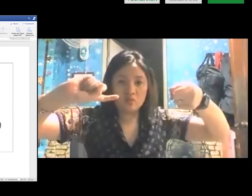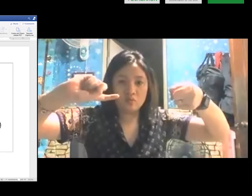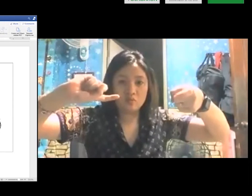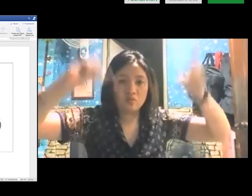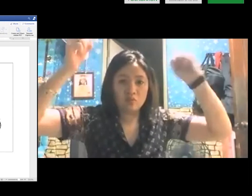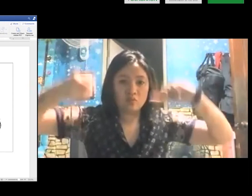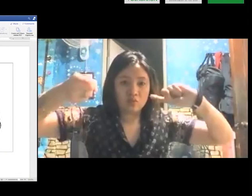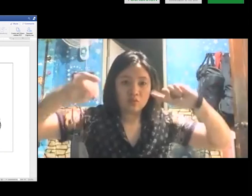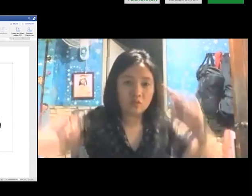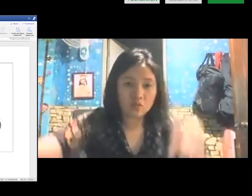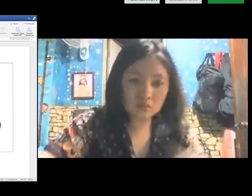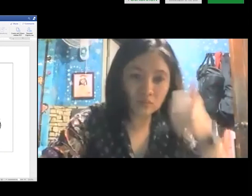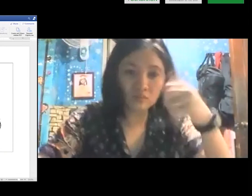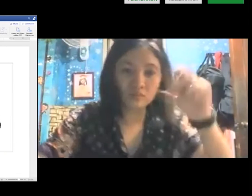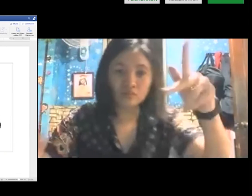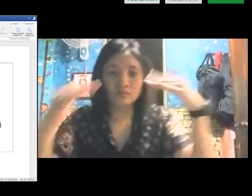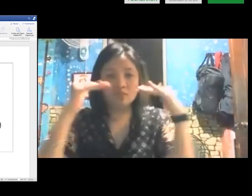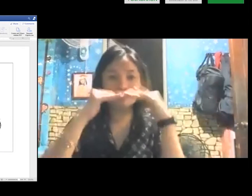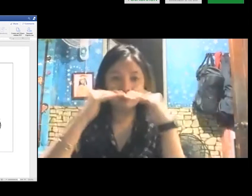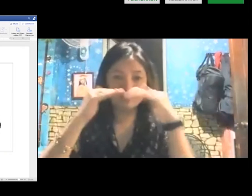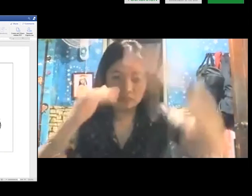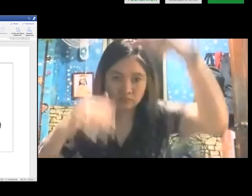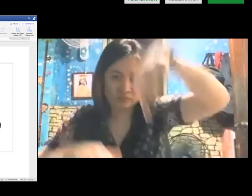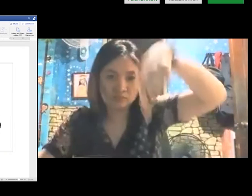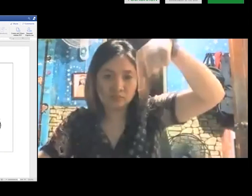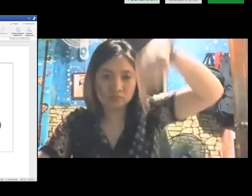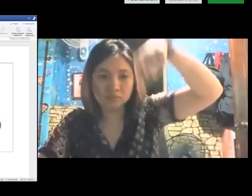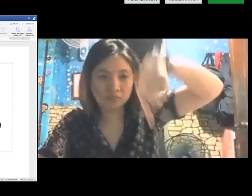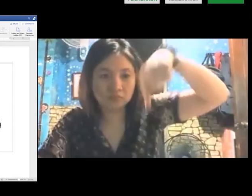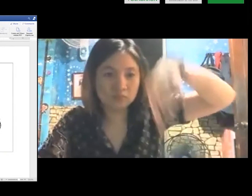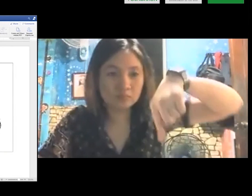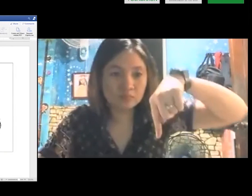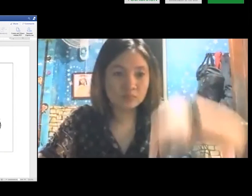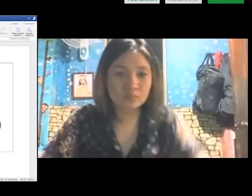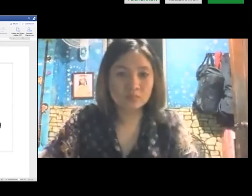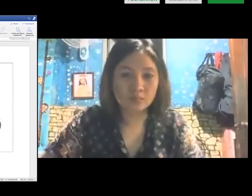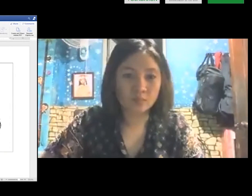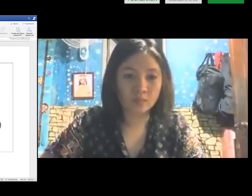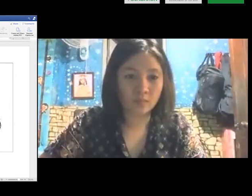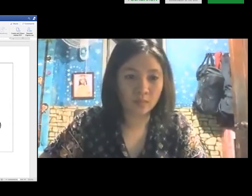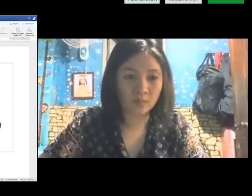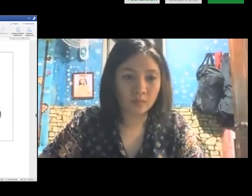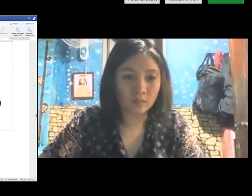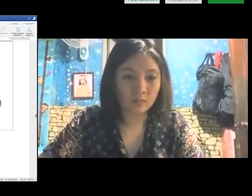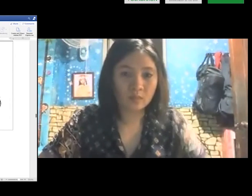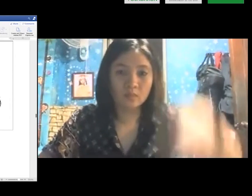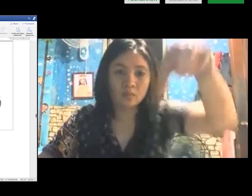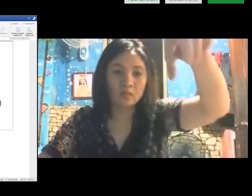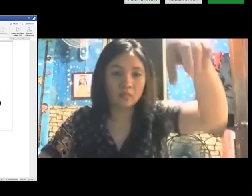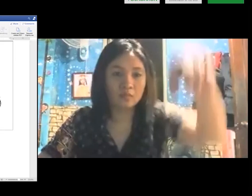Because Nat said that there was a double arrow. It's not just once,